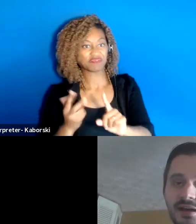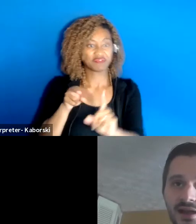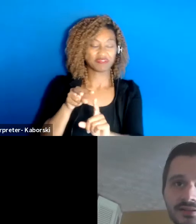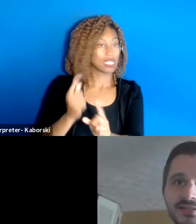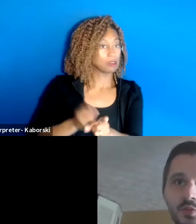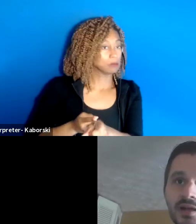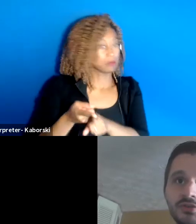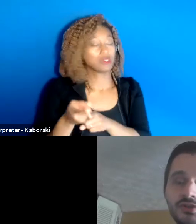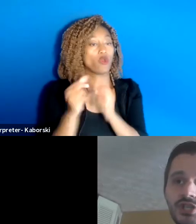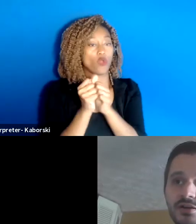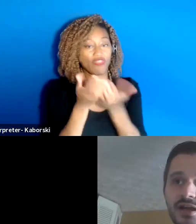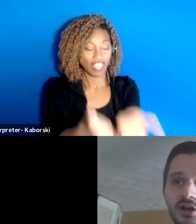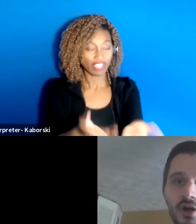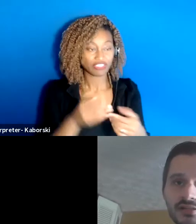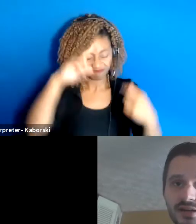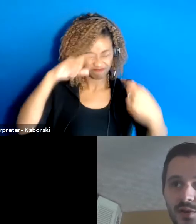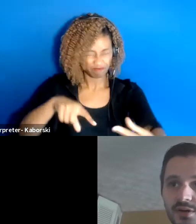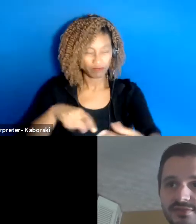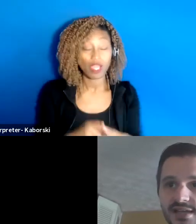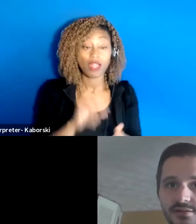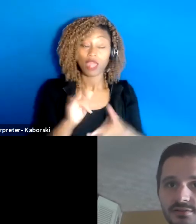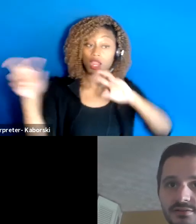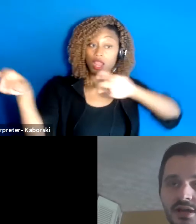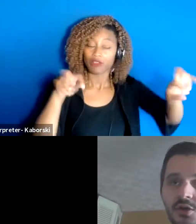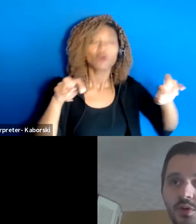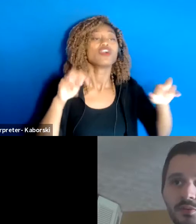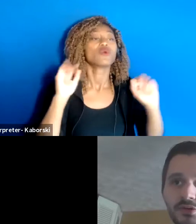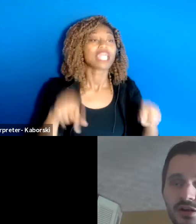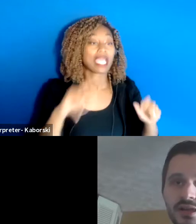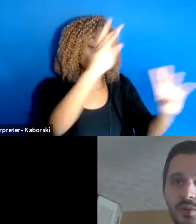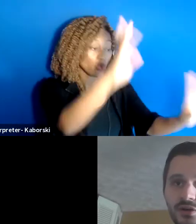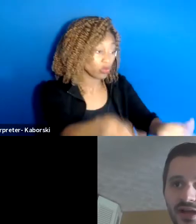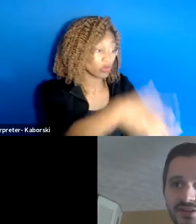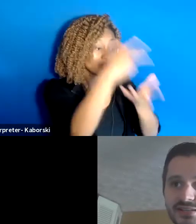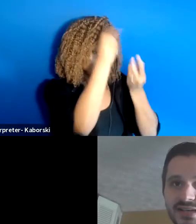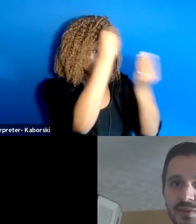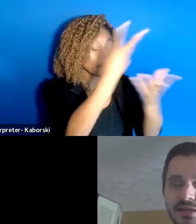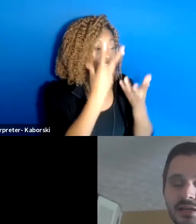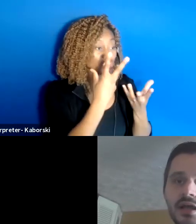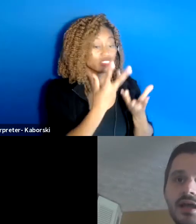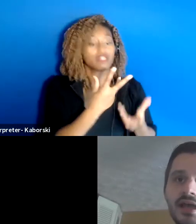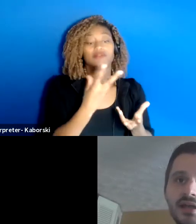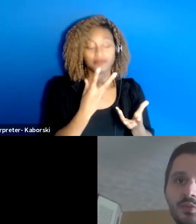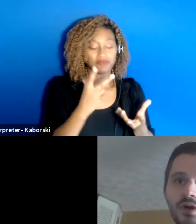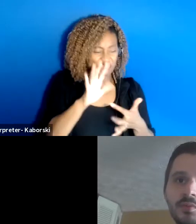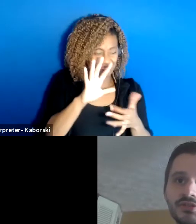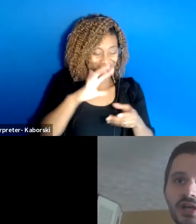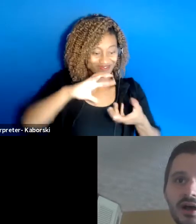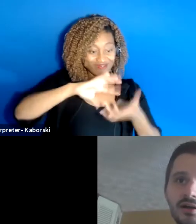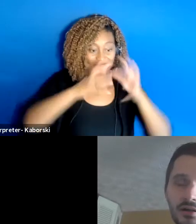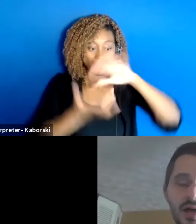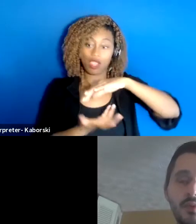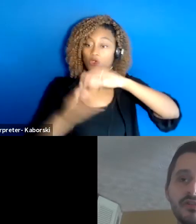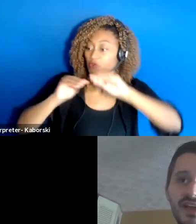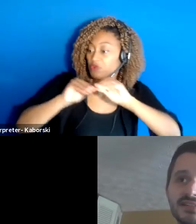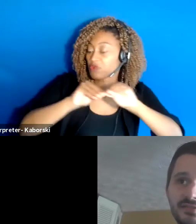With that analysis, we're able to share that across the network of centers. We're able to share that with our advocacy committee, and we're able to